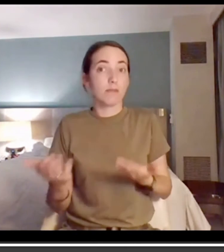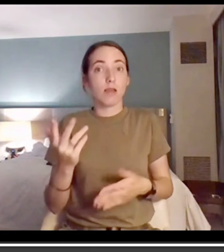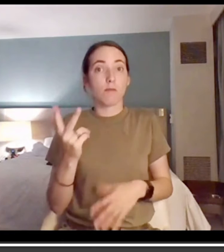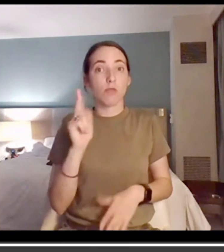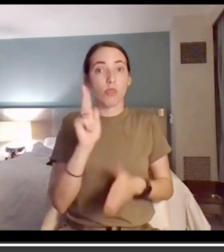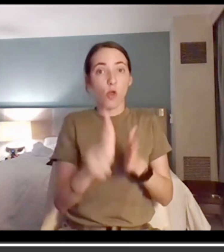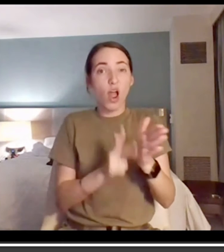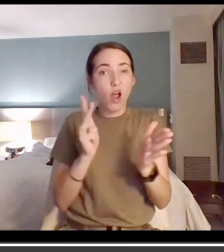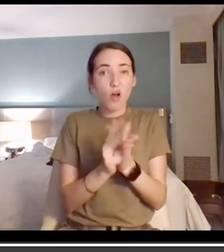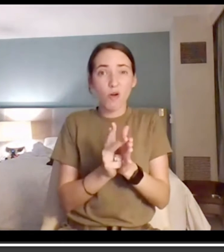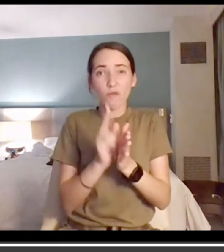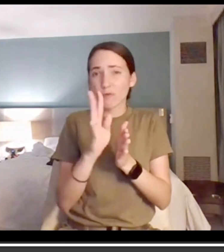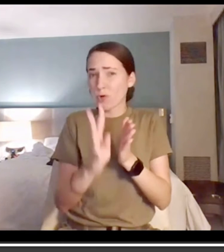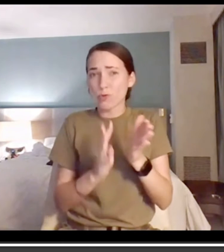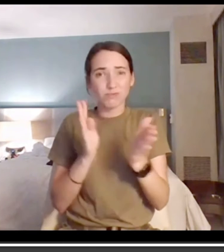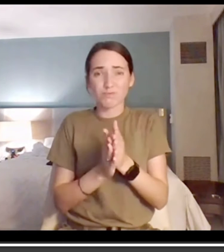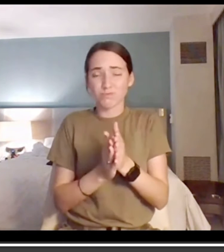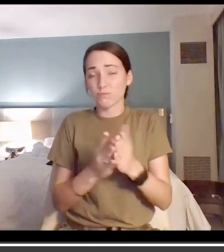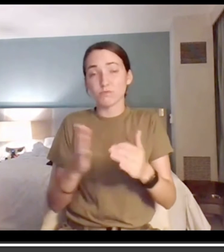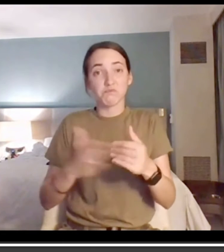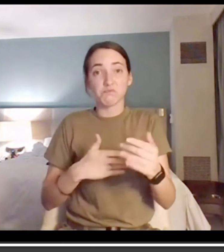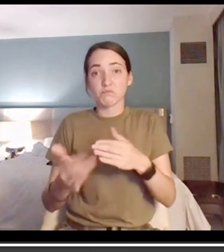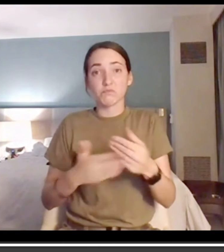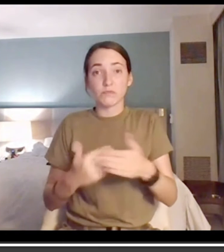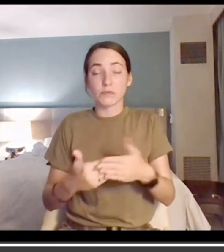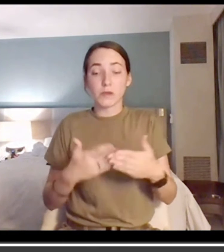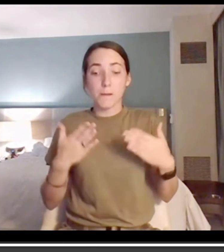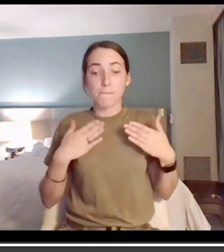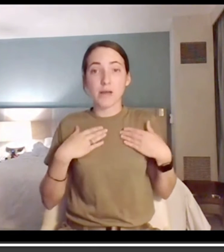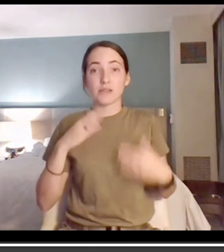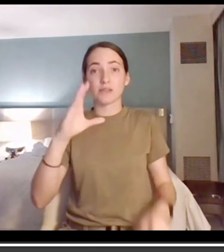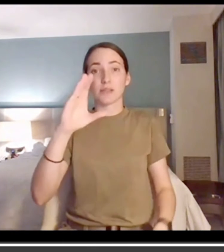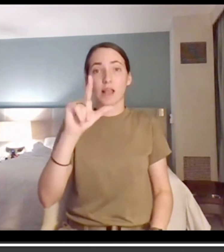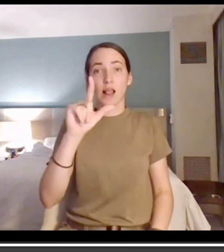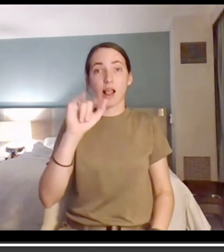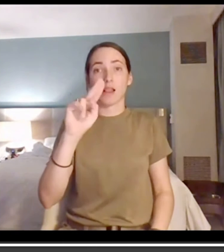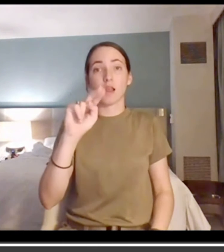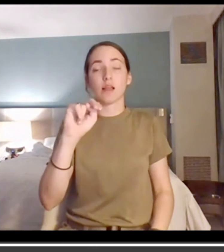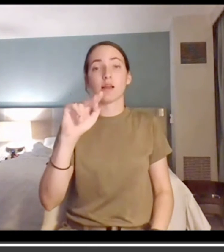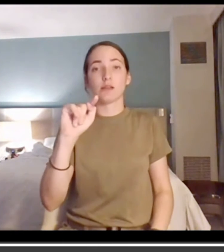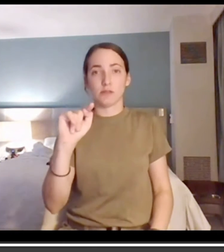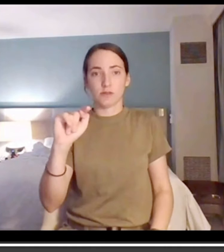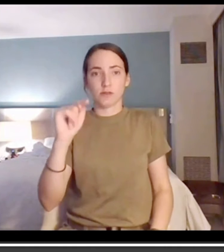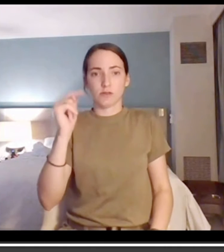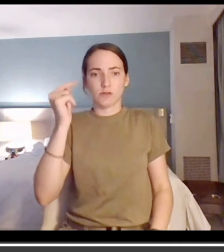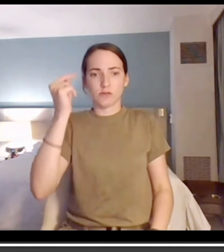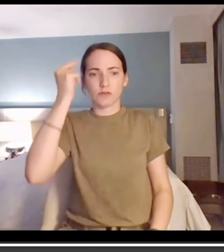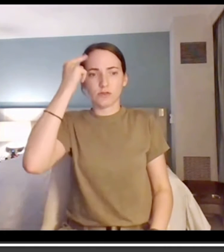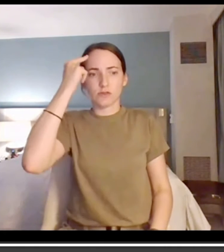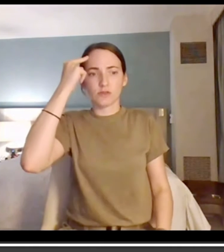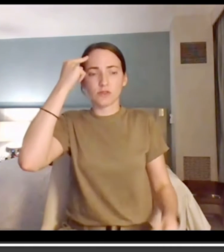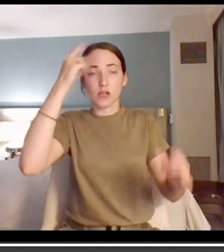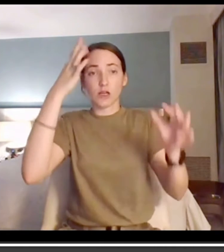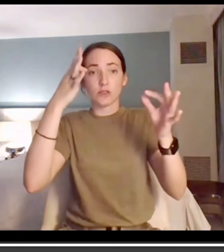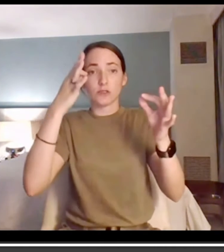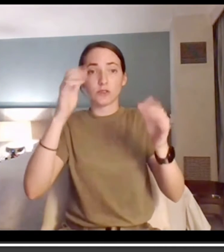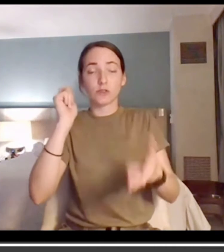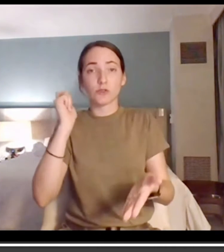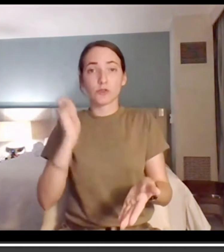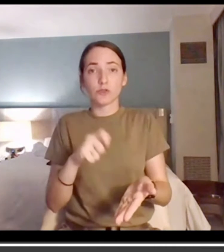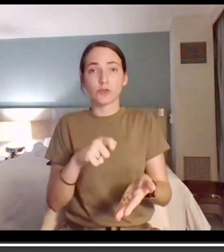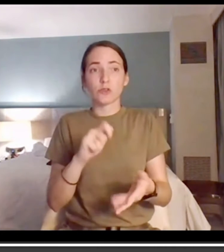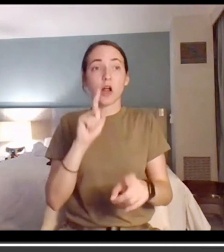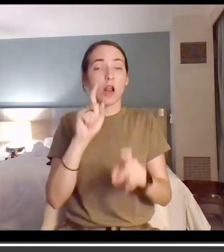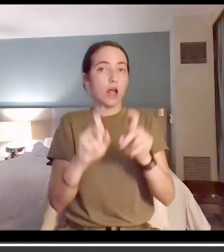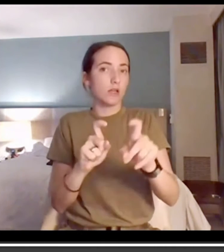thing is when my client goes in to a hearing and a judge asks a question, that's not the first time my client's heard that question. You don't want